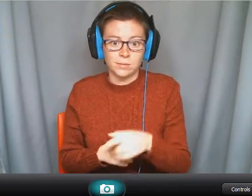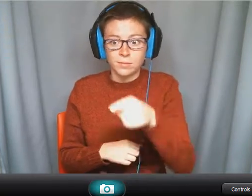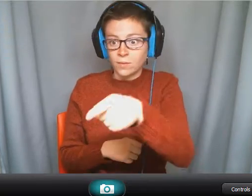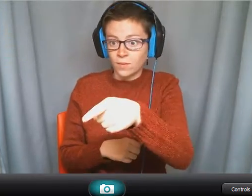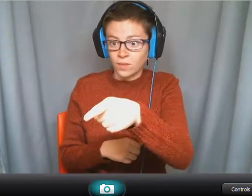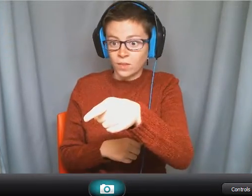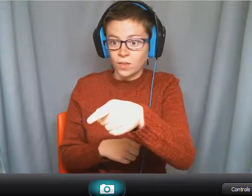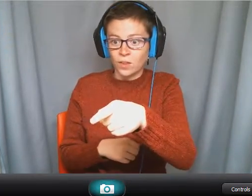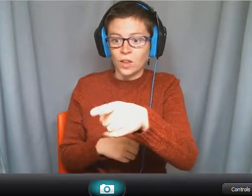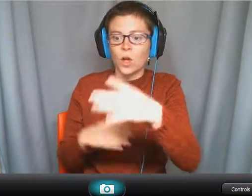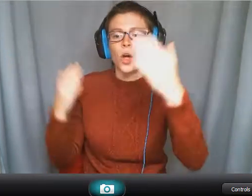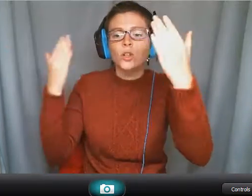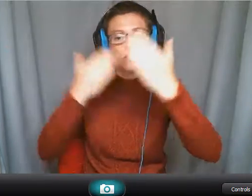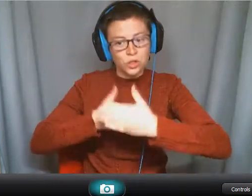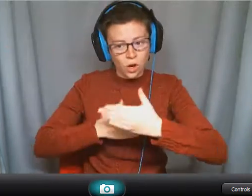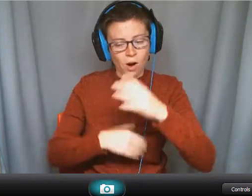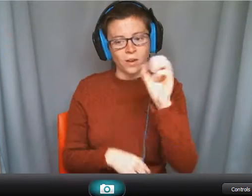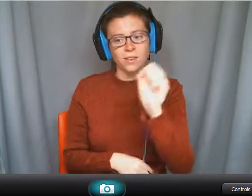Andrew, what happens?